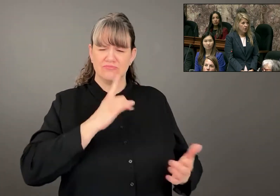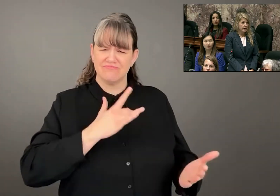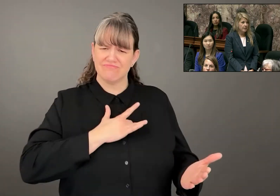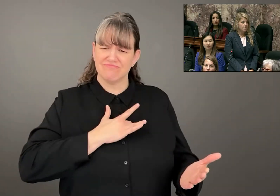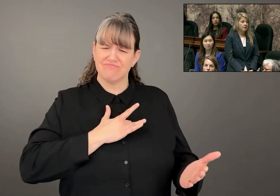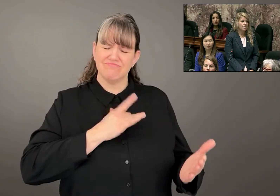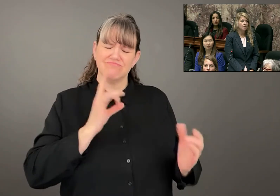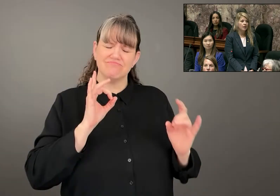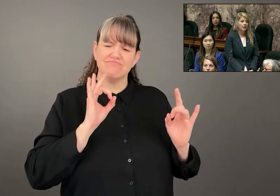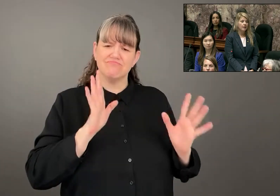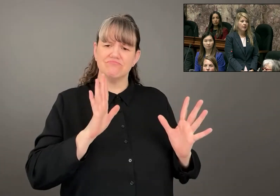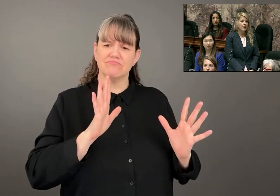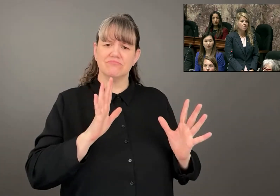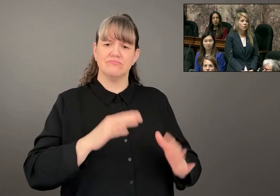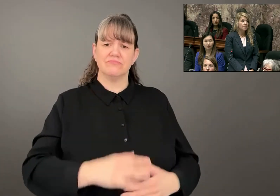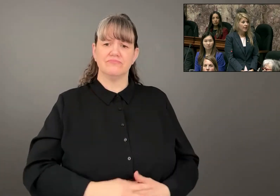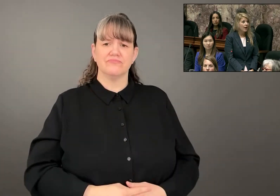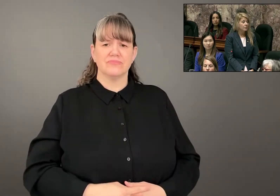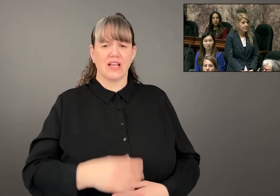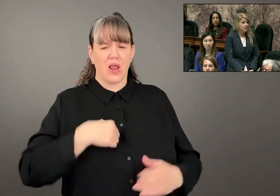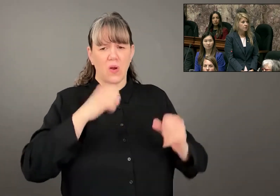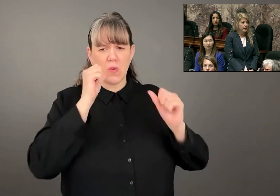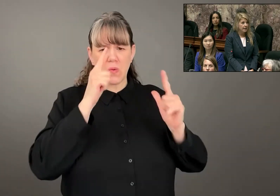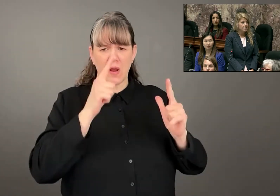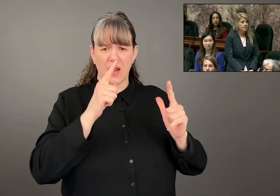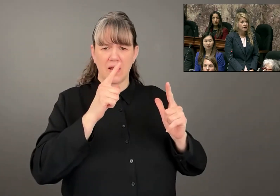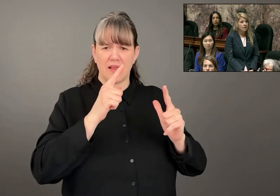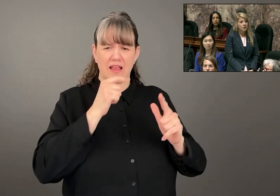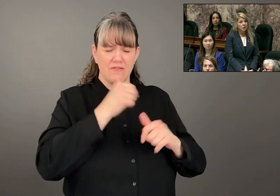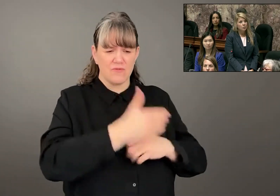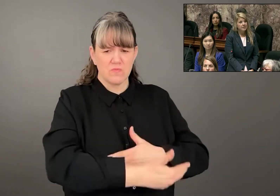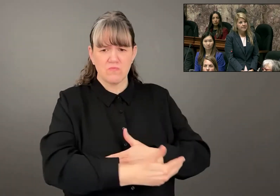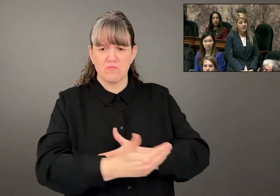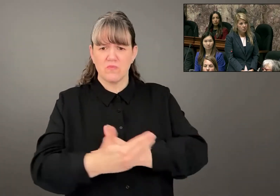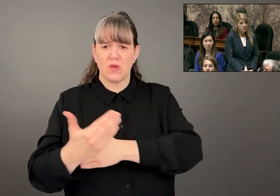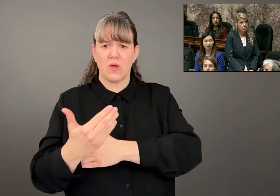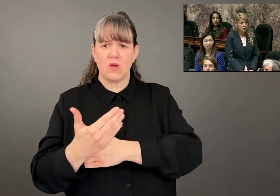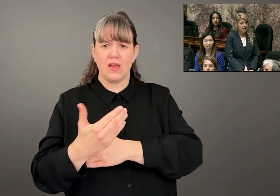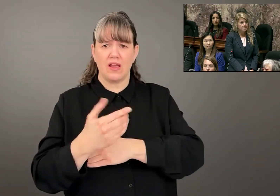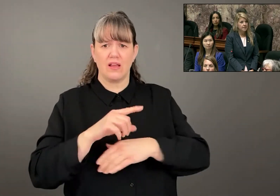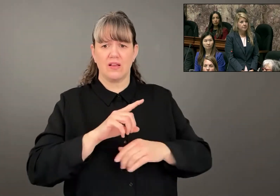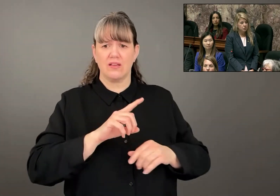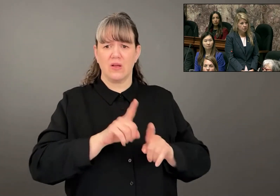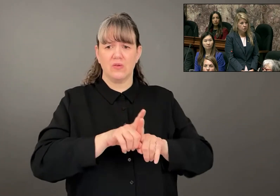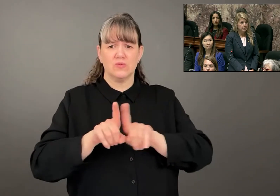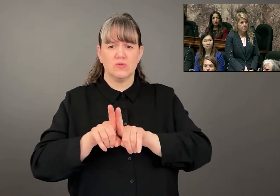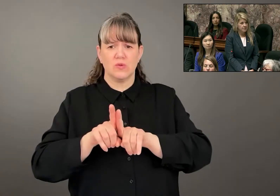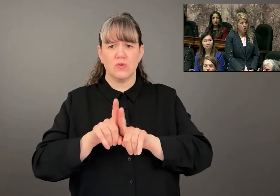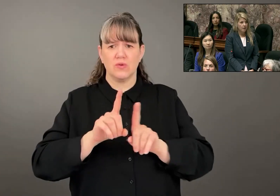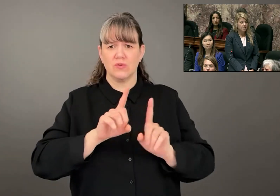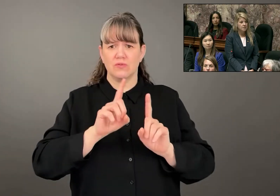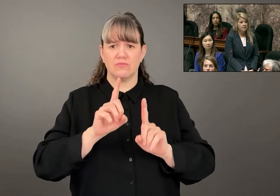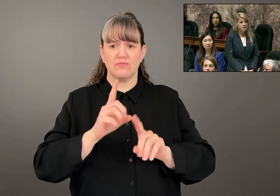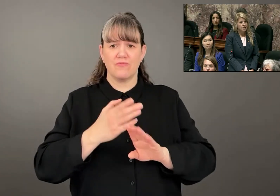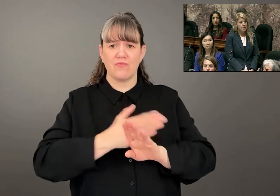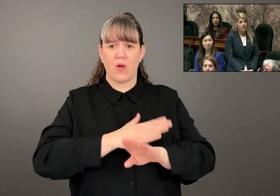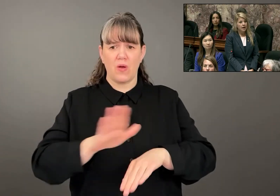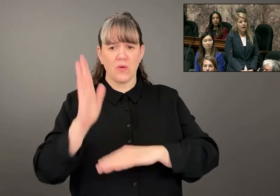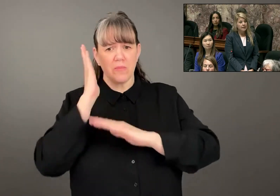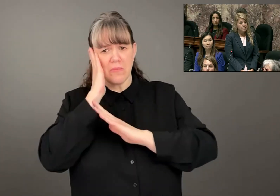single morning and go to bed every single night with the sacred stories of children in this